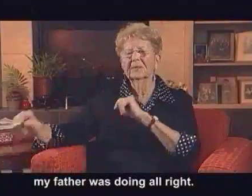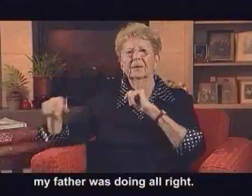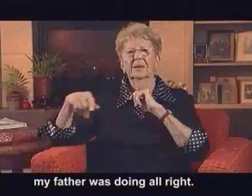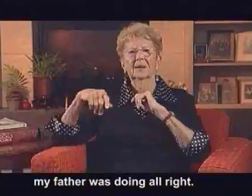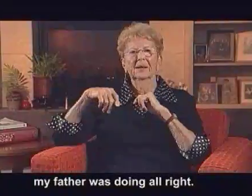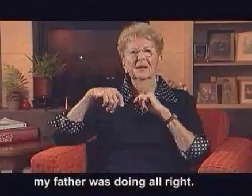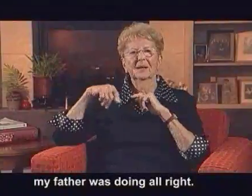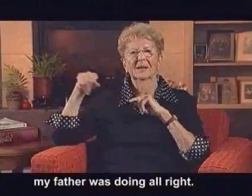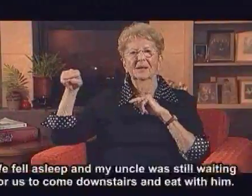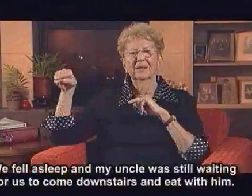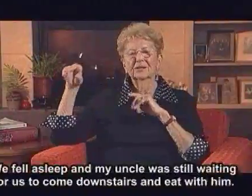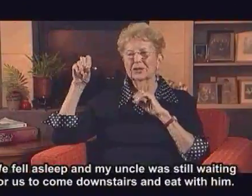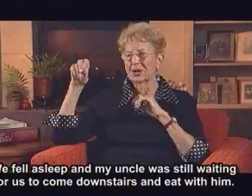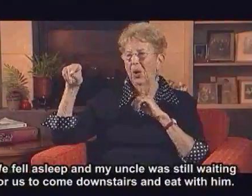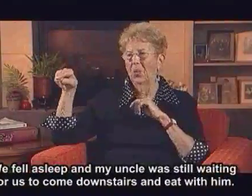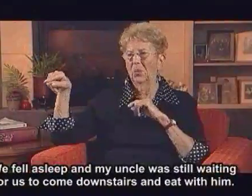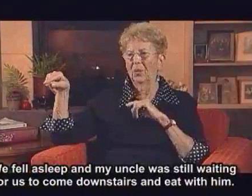doing all right.